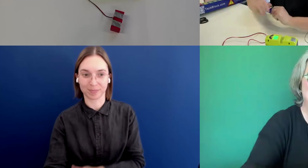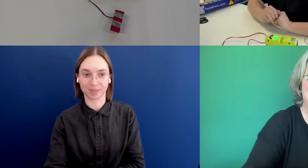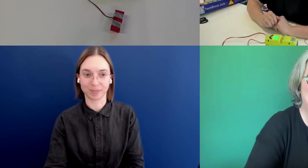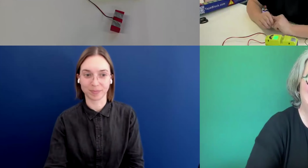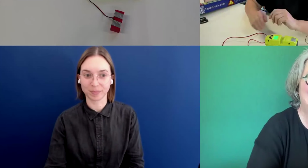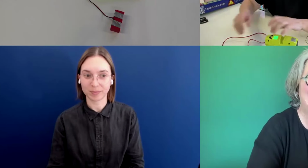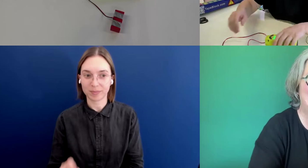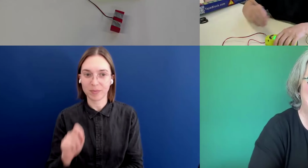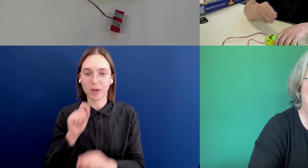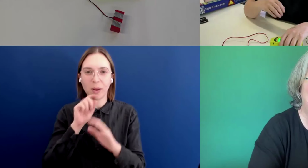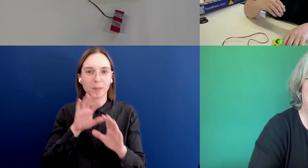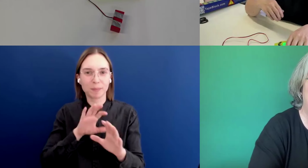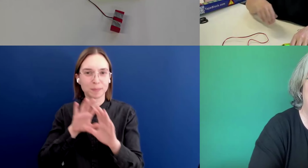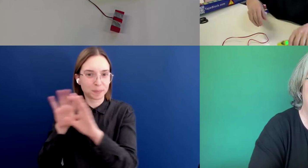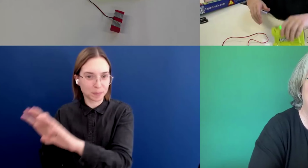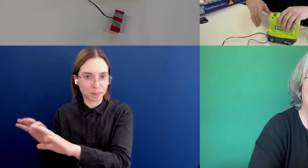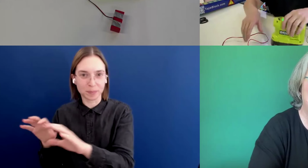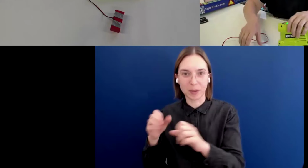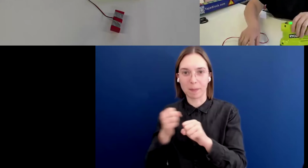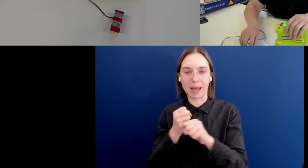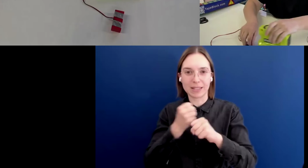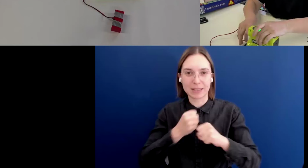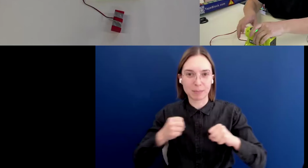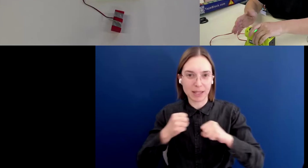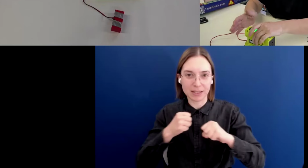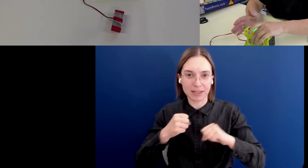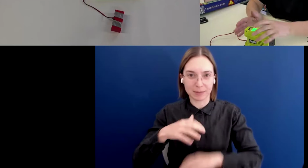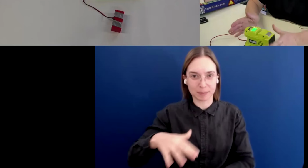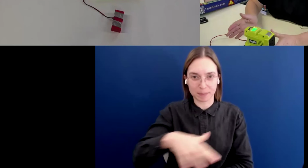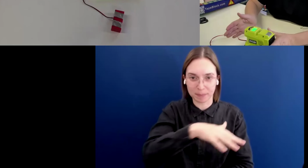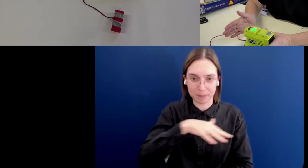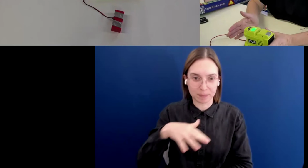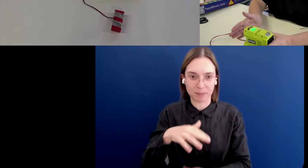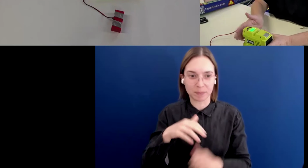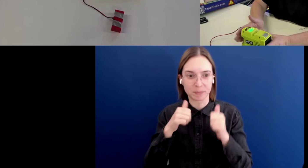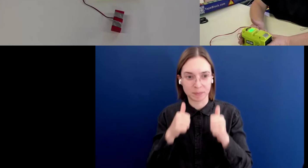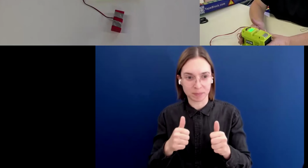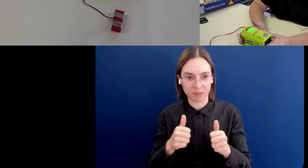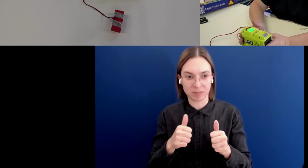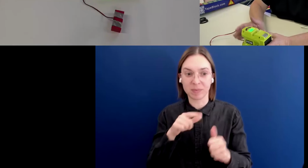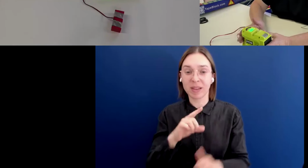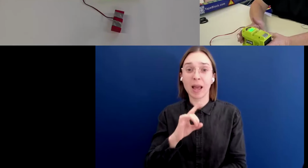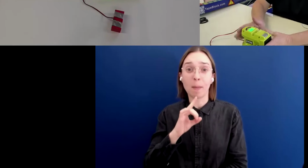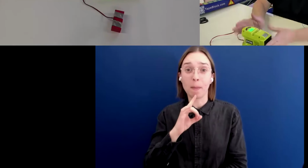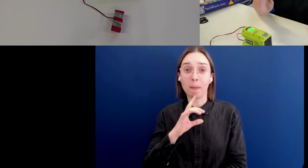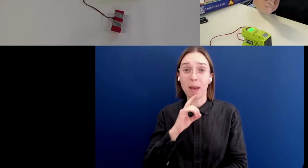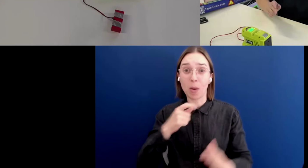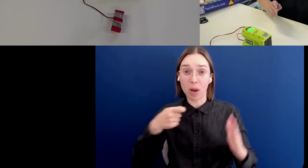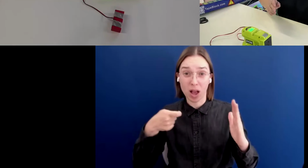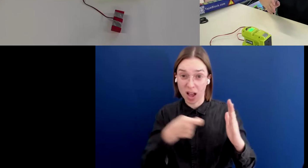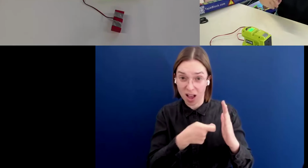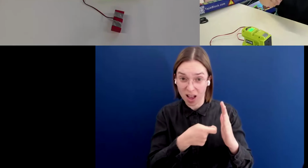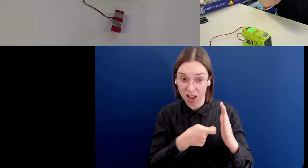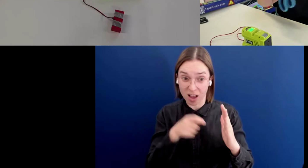less visual clutter. Okay, this is a power bank. Now I hope that all of you have got power